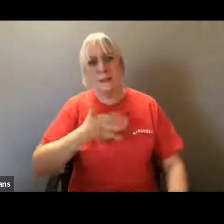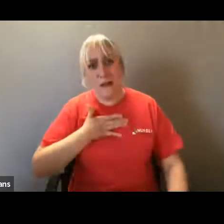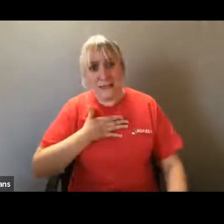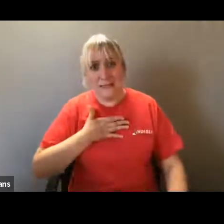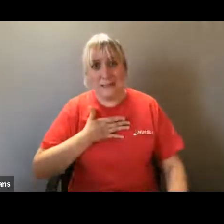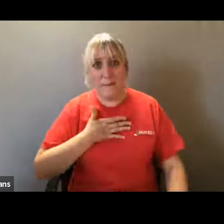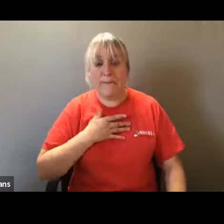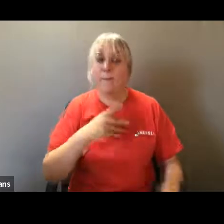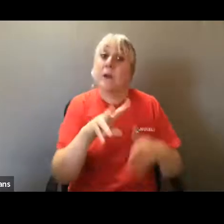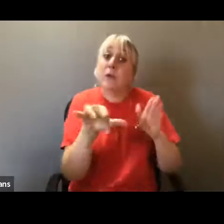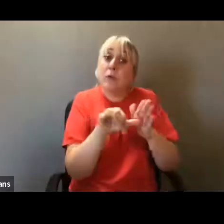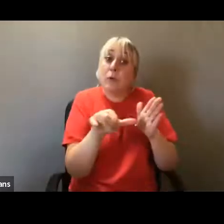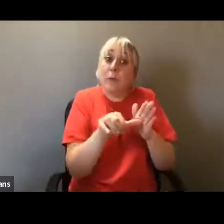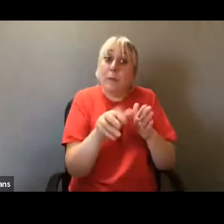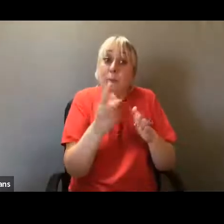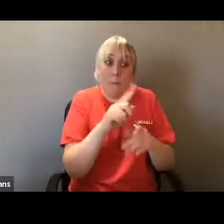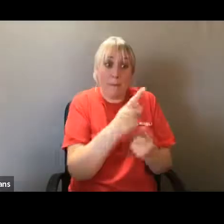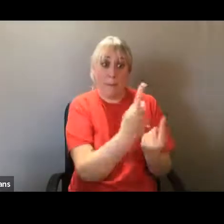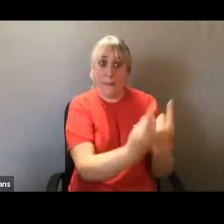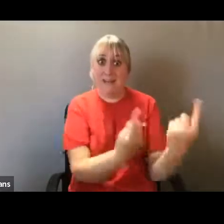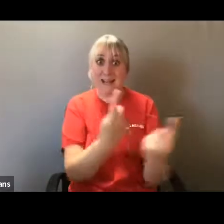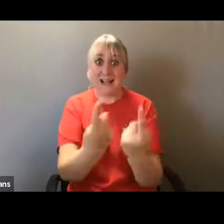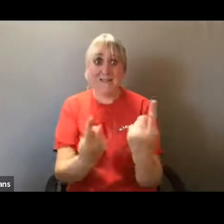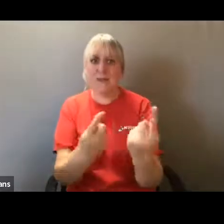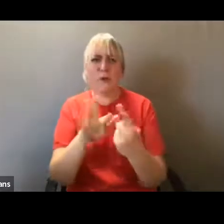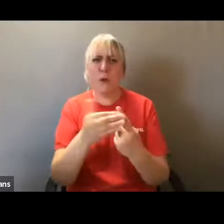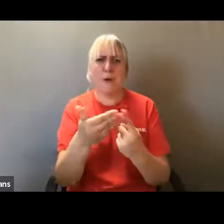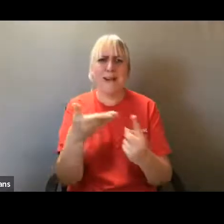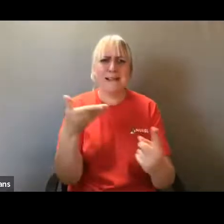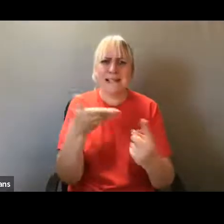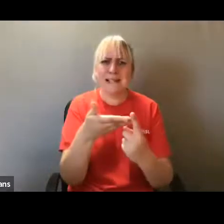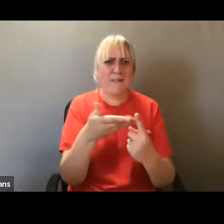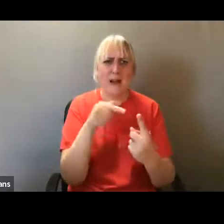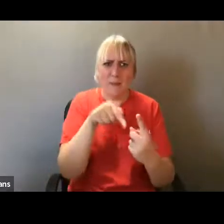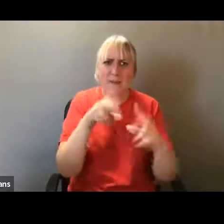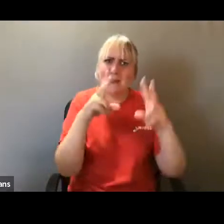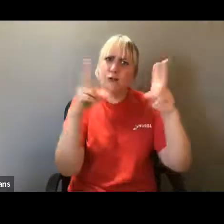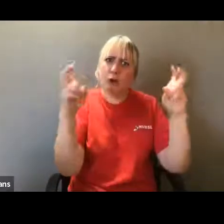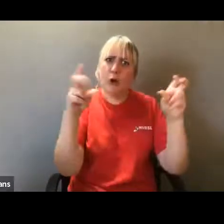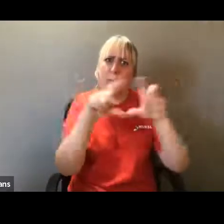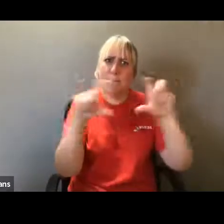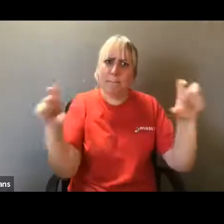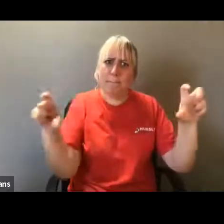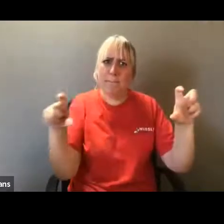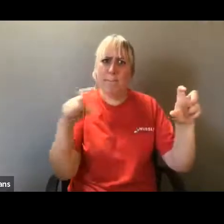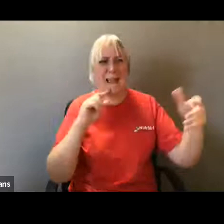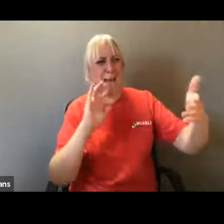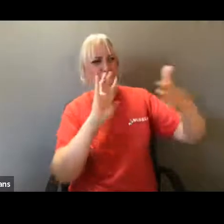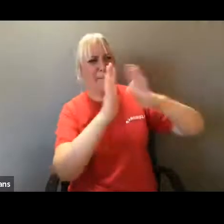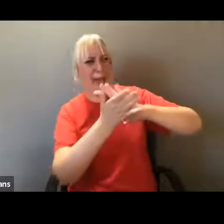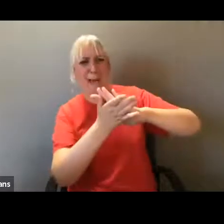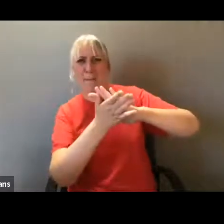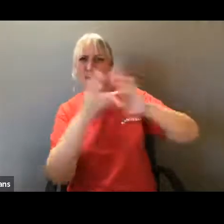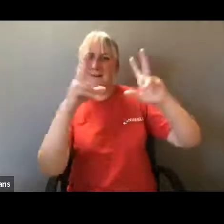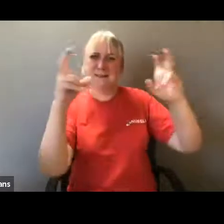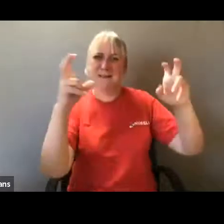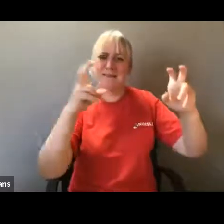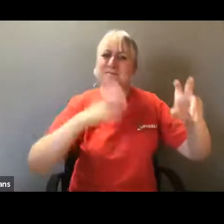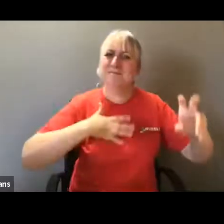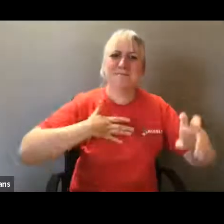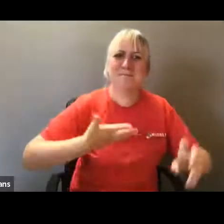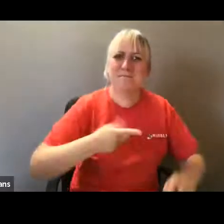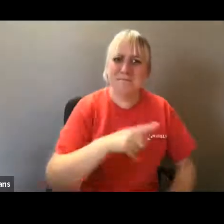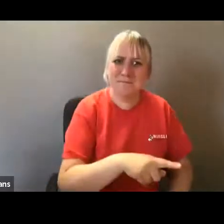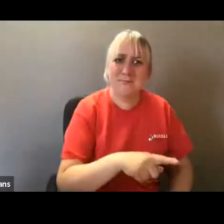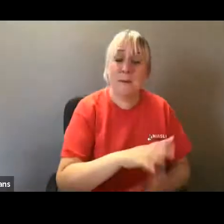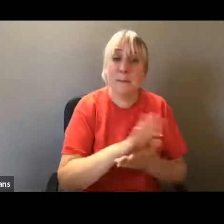groups identifies with the term impairment. And Oliver himself said there was a real need for a social model of impairment to go alongside the social model